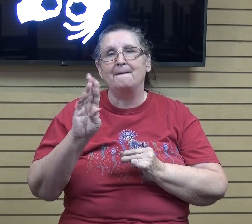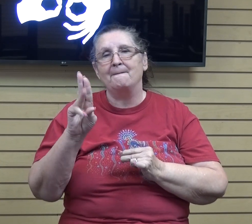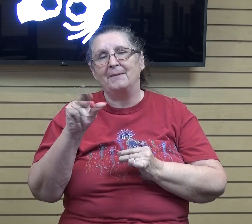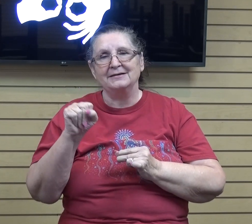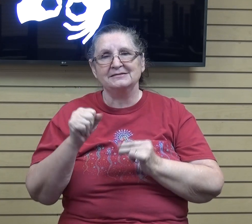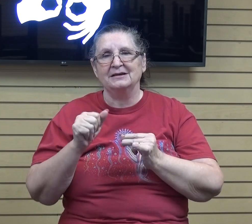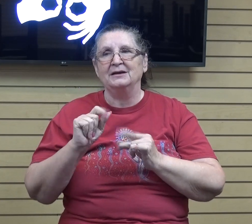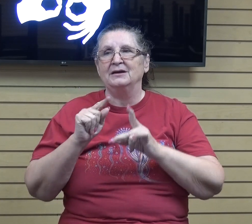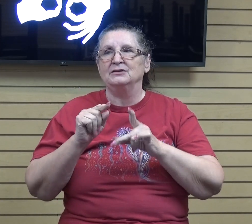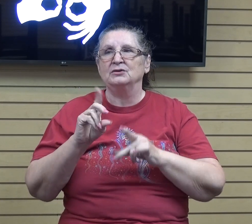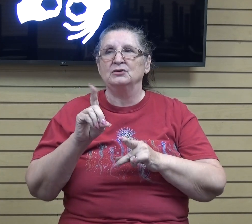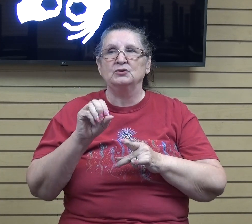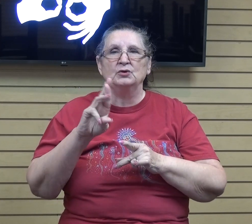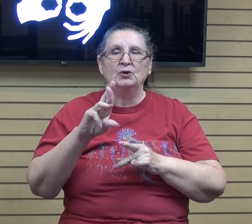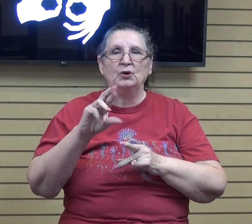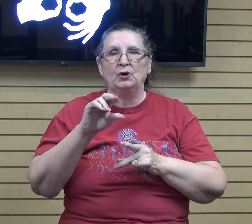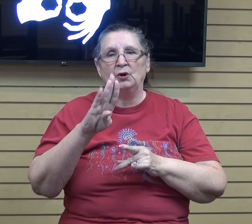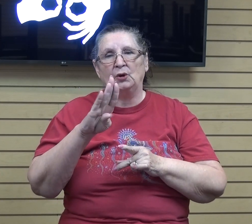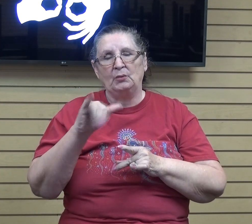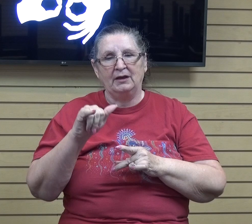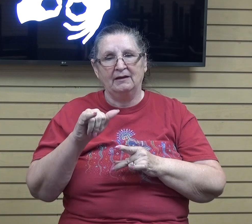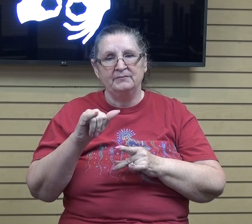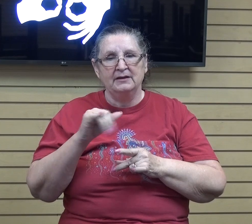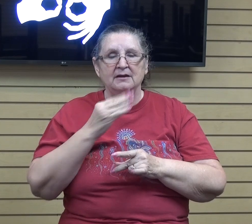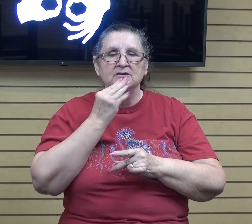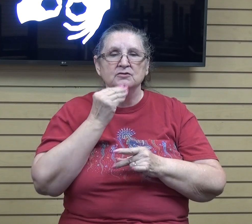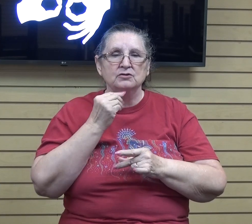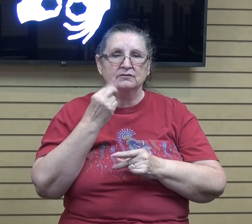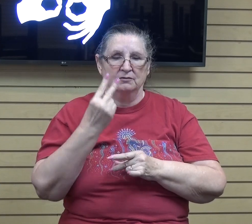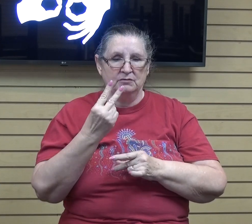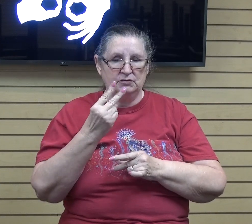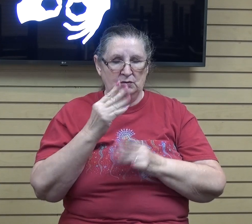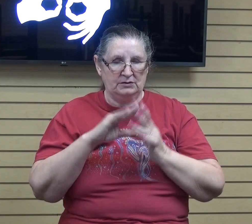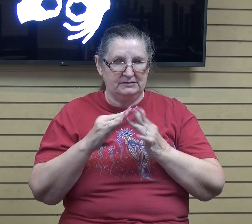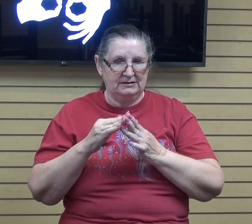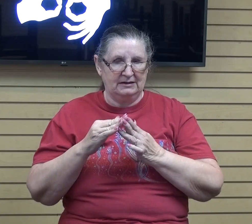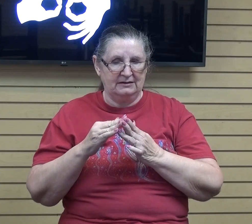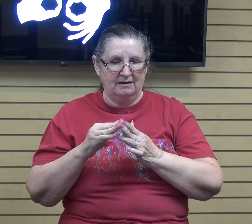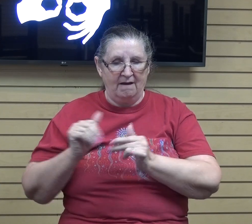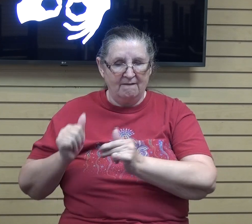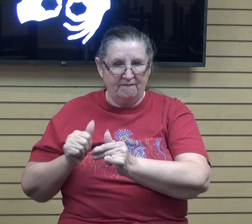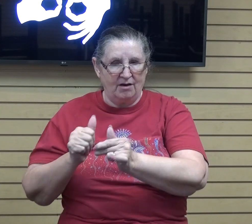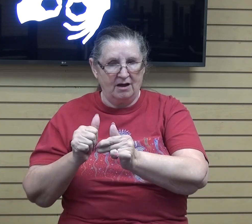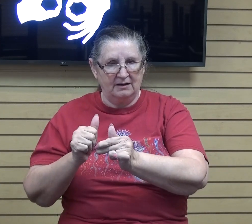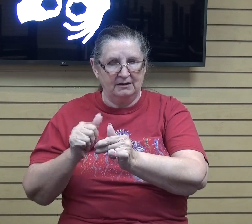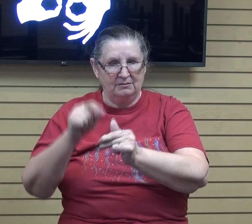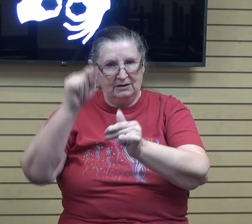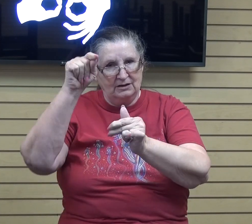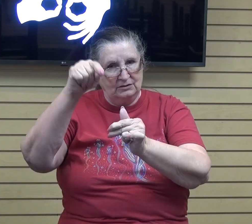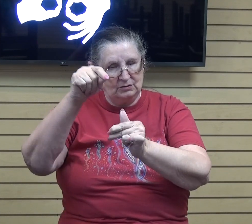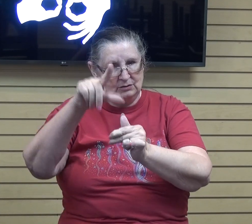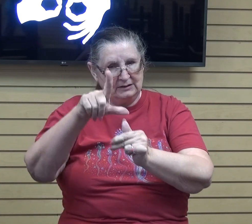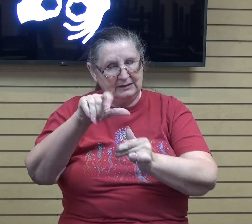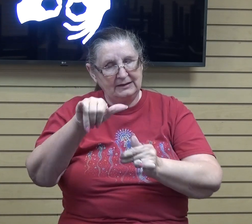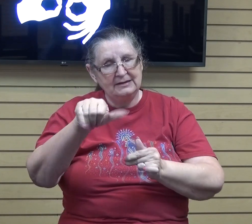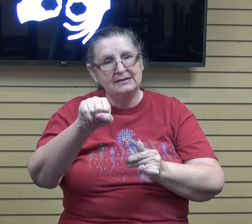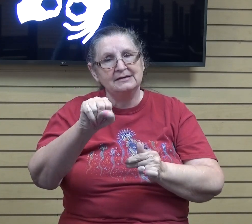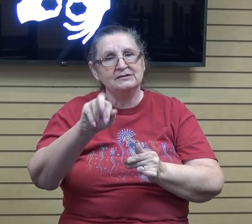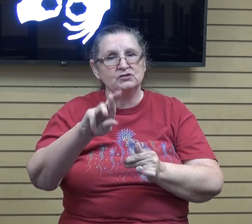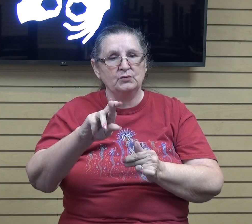So Jews from the last two cities where Paul had fled followed him down to Lystra and stirred the people up